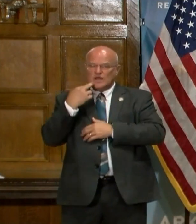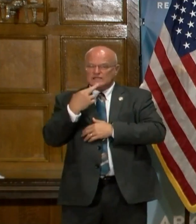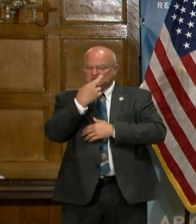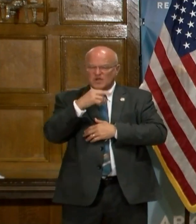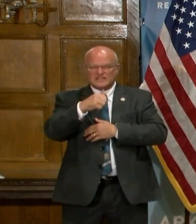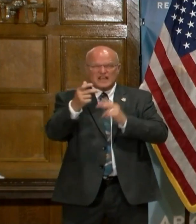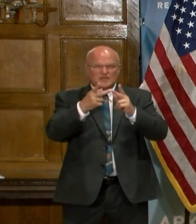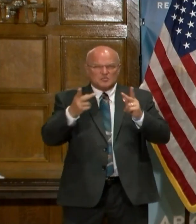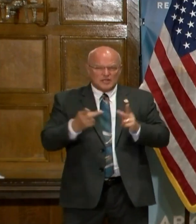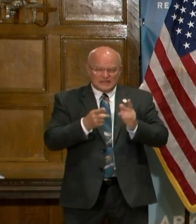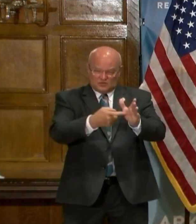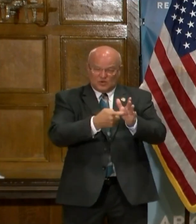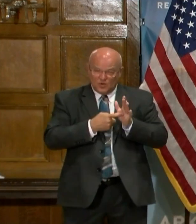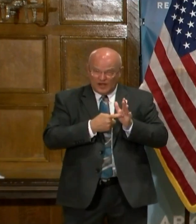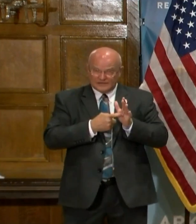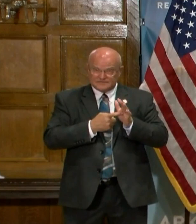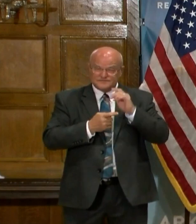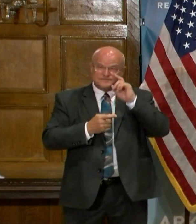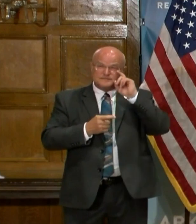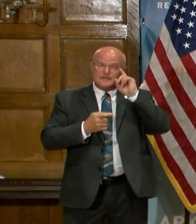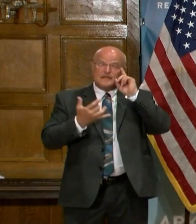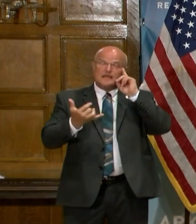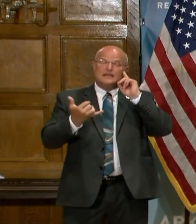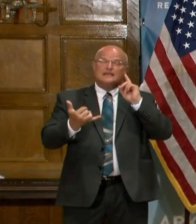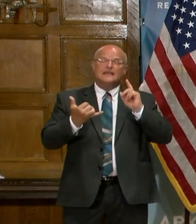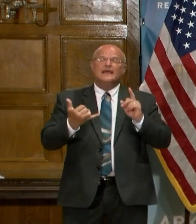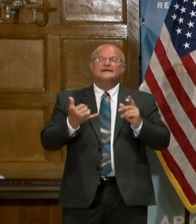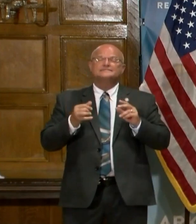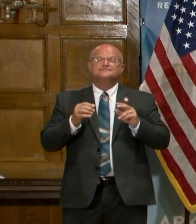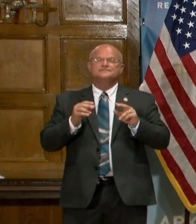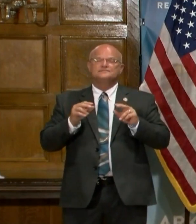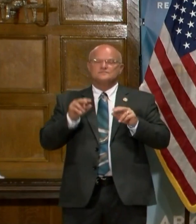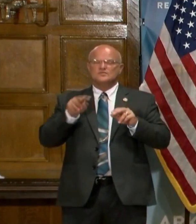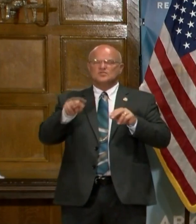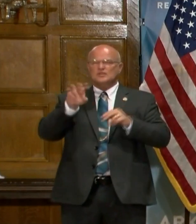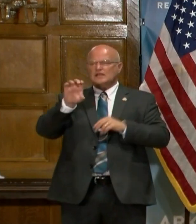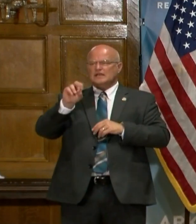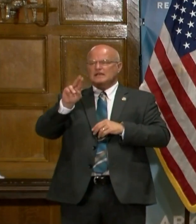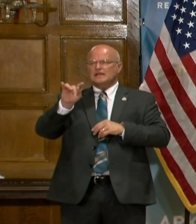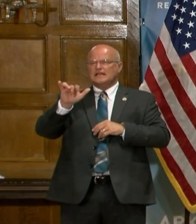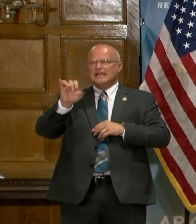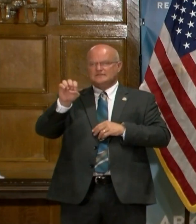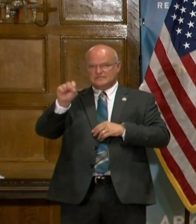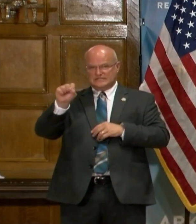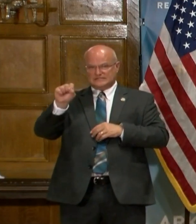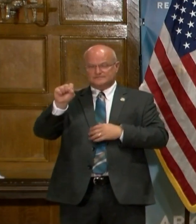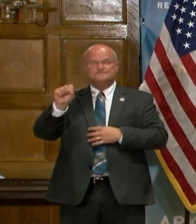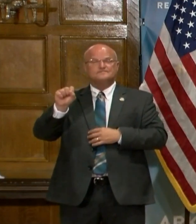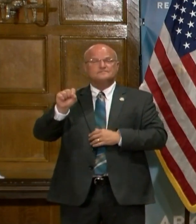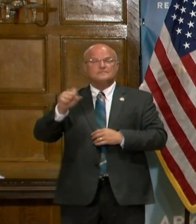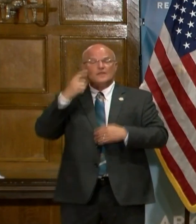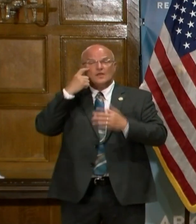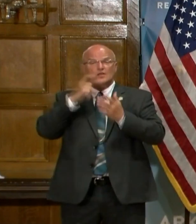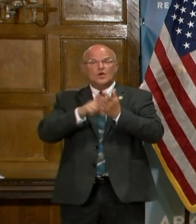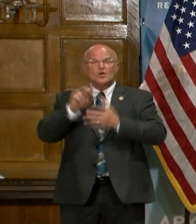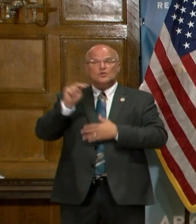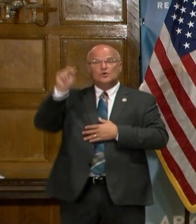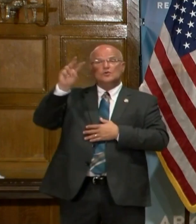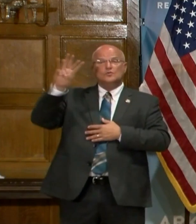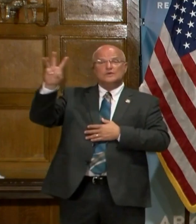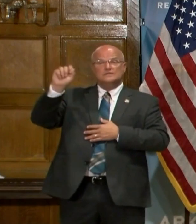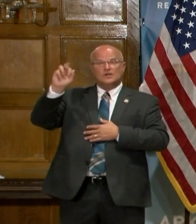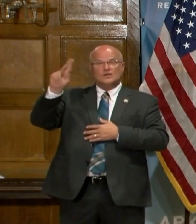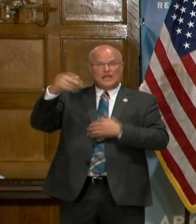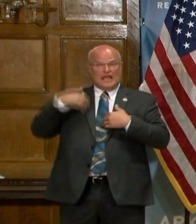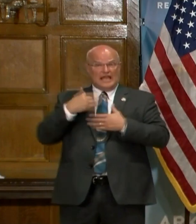other areas that those are required. Now, let's just look at a couple of counties. It was noted that in Northwest